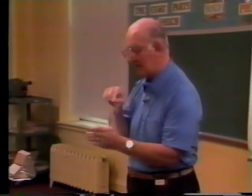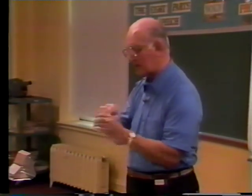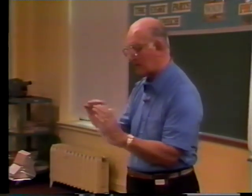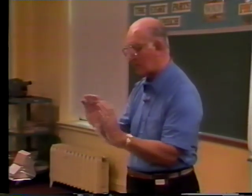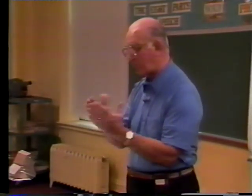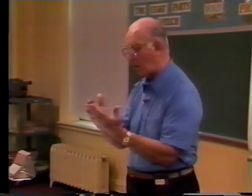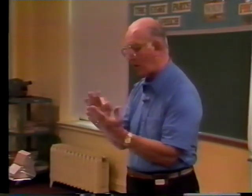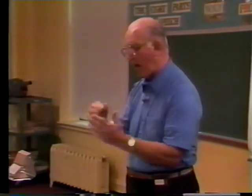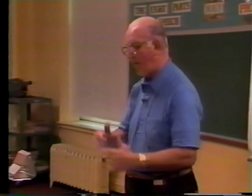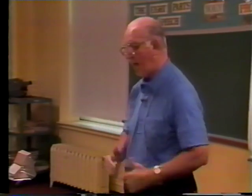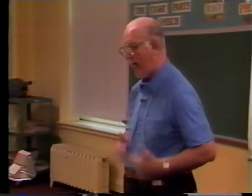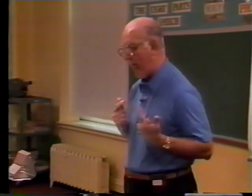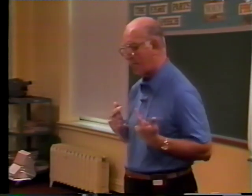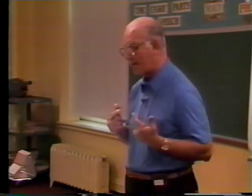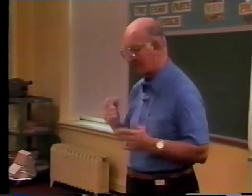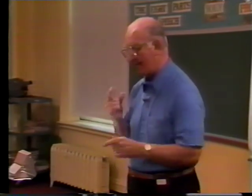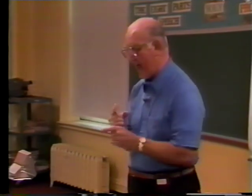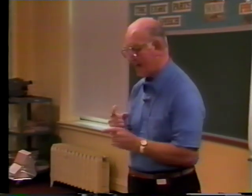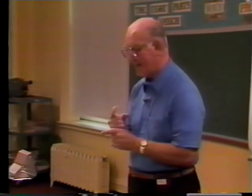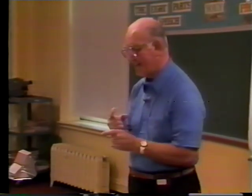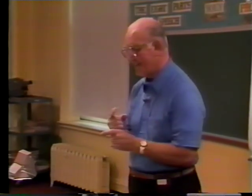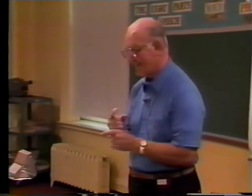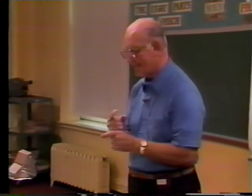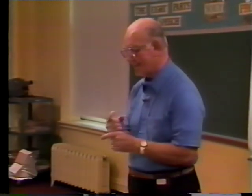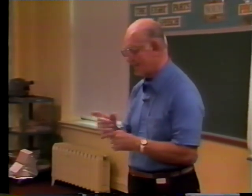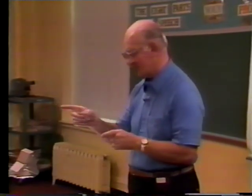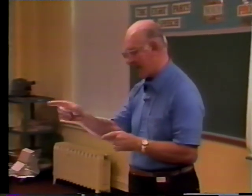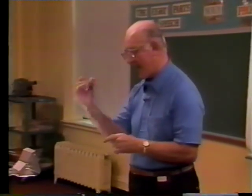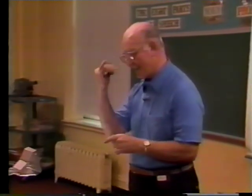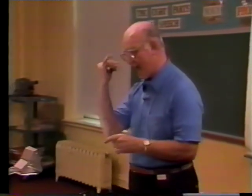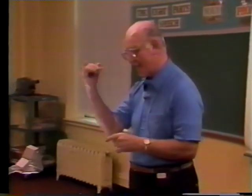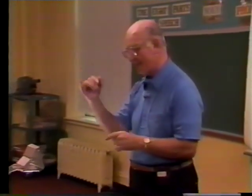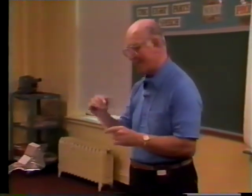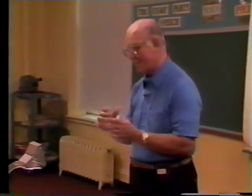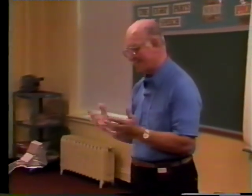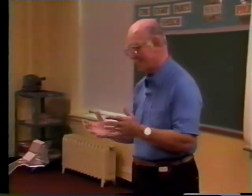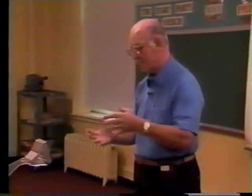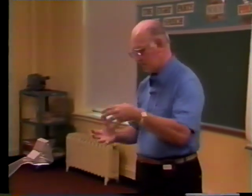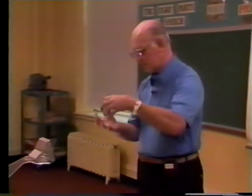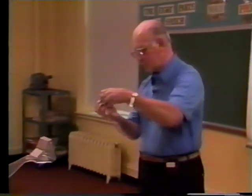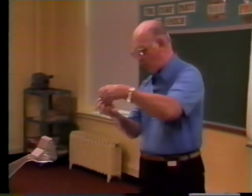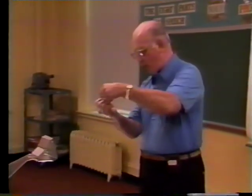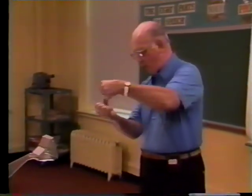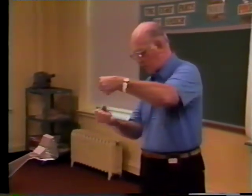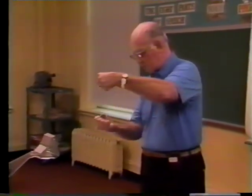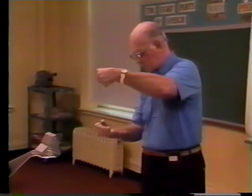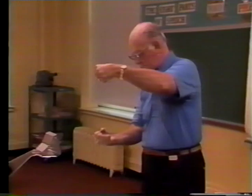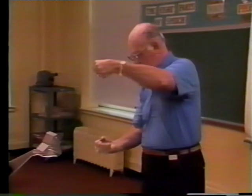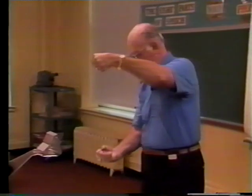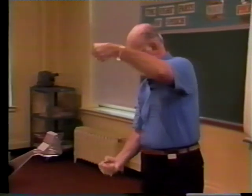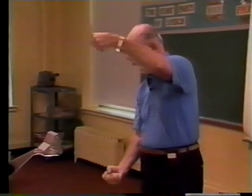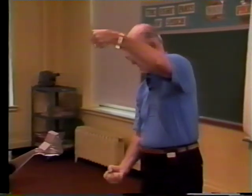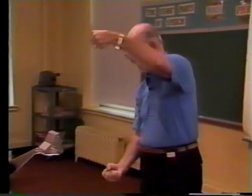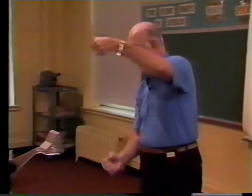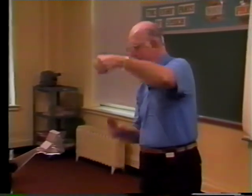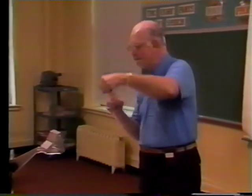in the book of life. Right. Forgot the idea. The scroll, he's